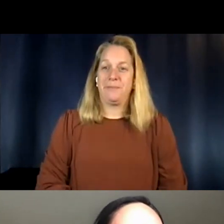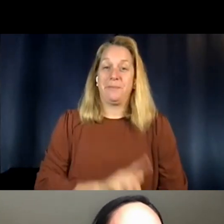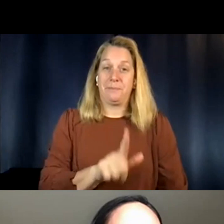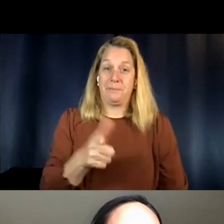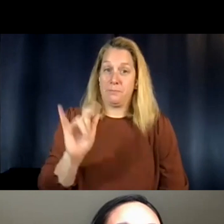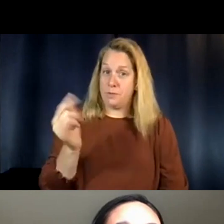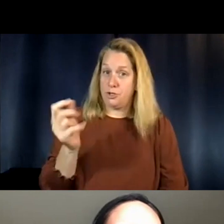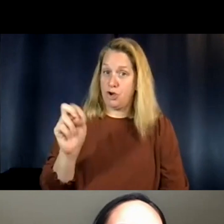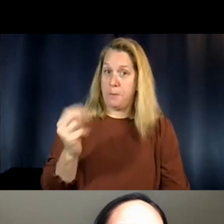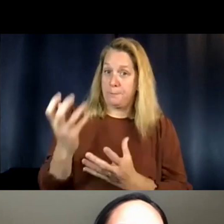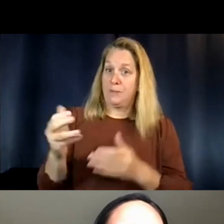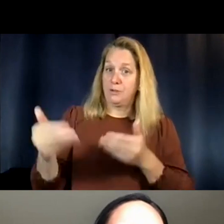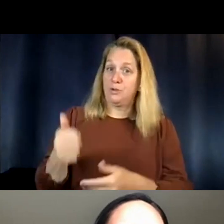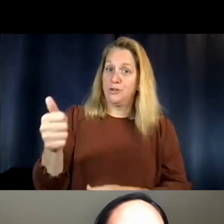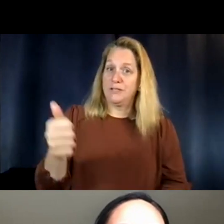John, you want to introduce yourself?